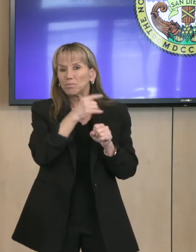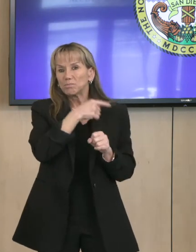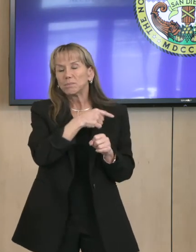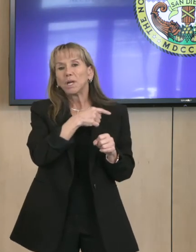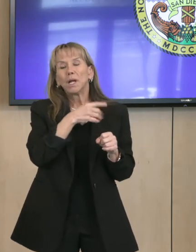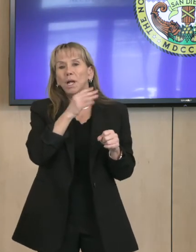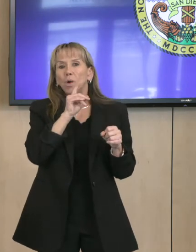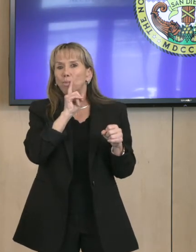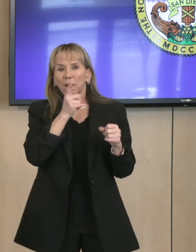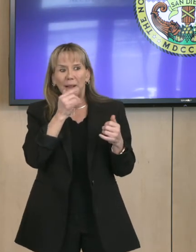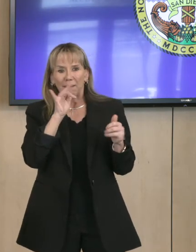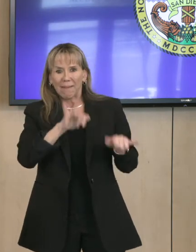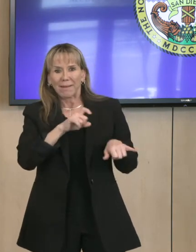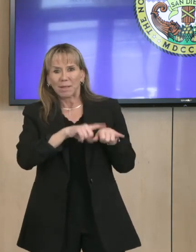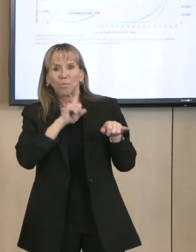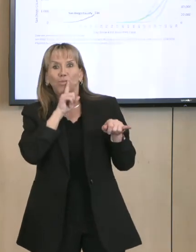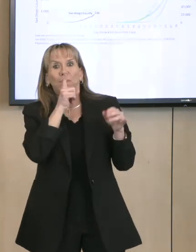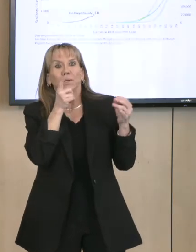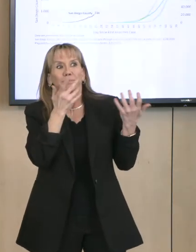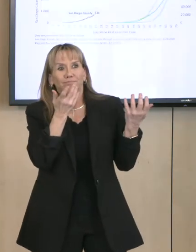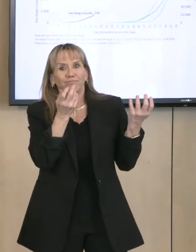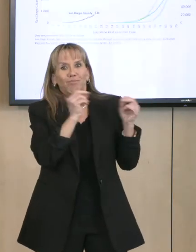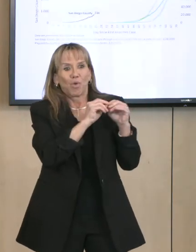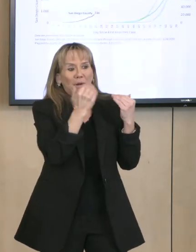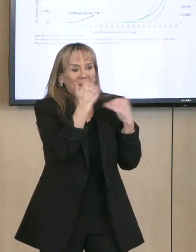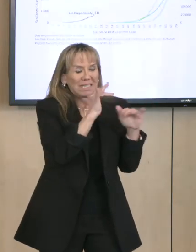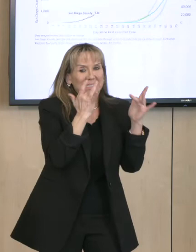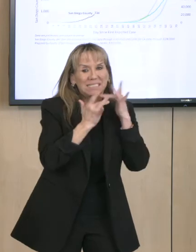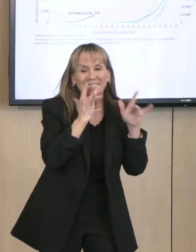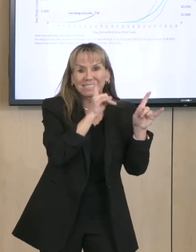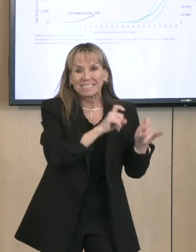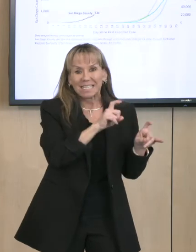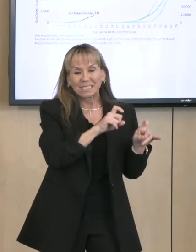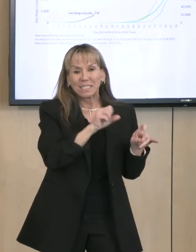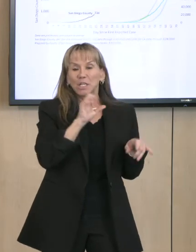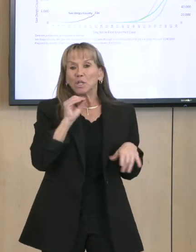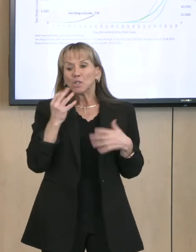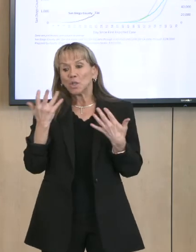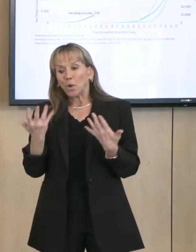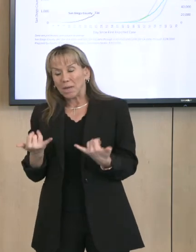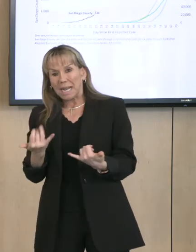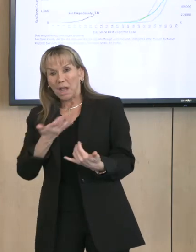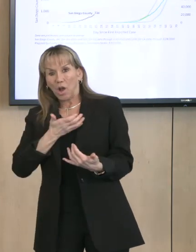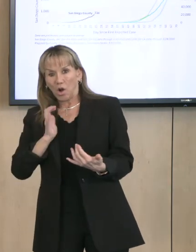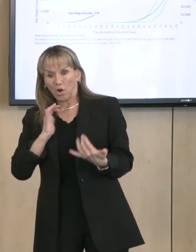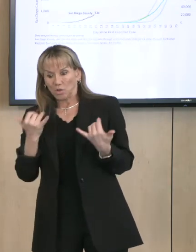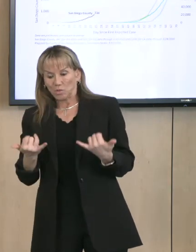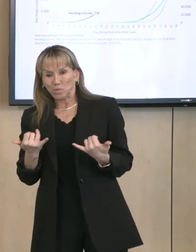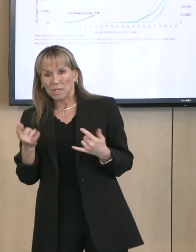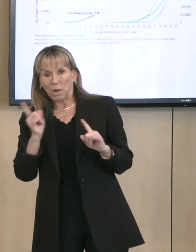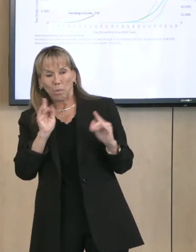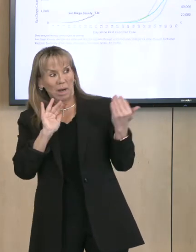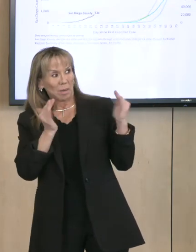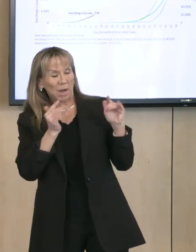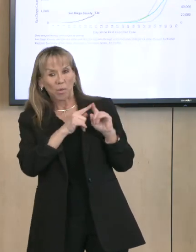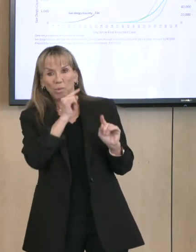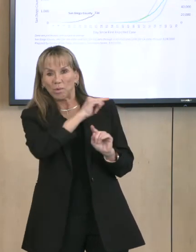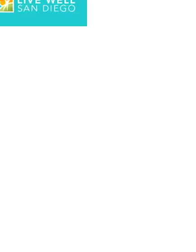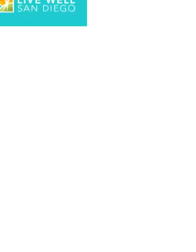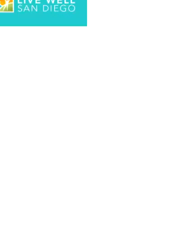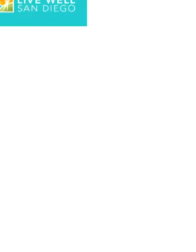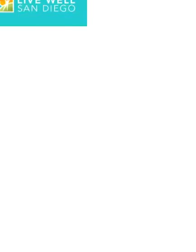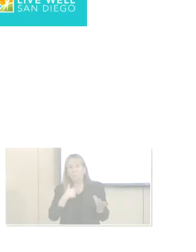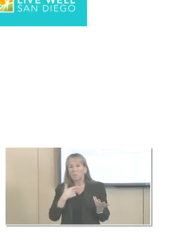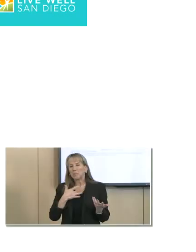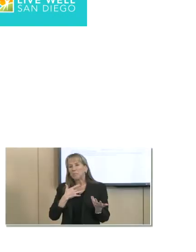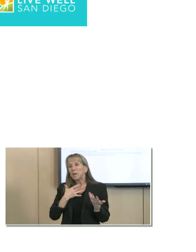greater limitations in testing. And so based on where we are relative to everyone else based on the day, we think that it's entirely possible